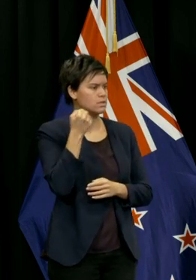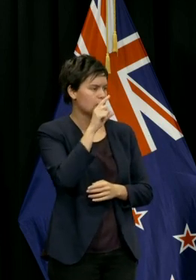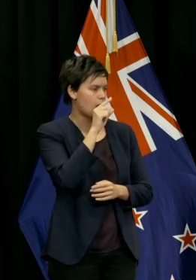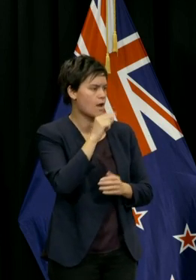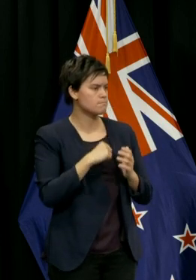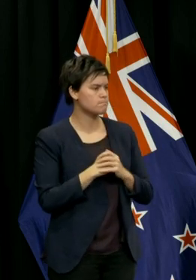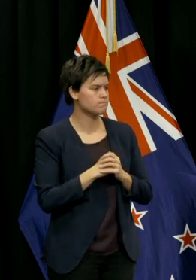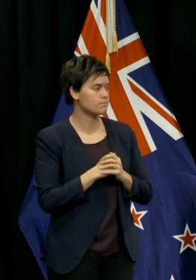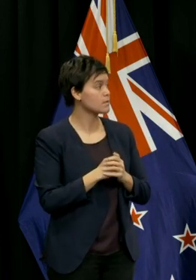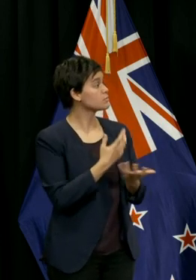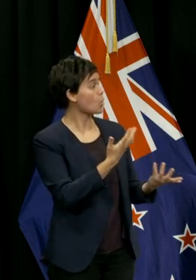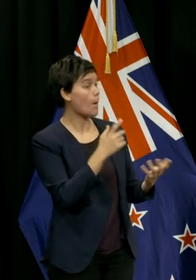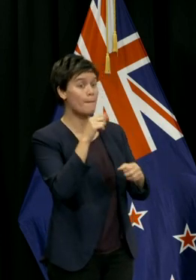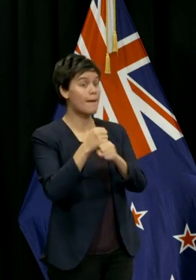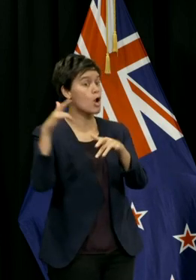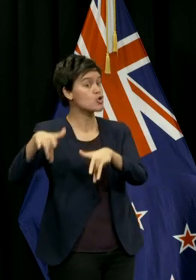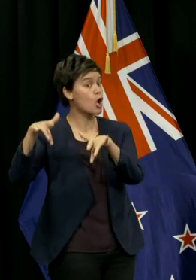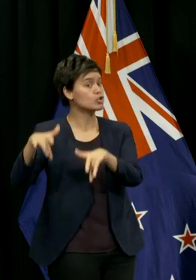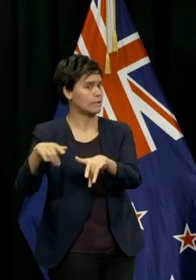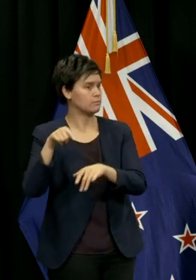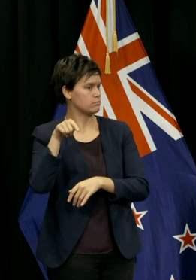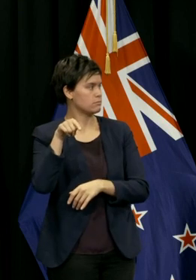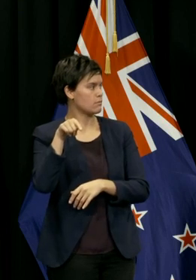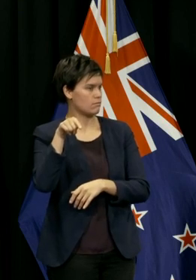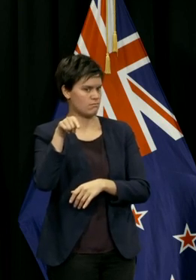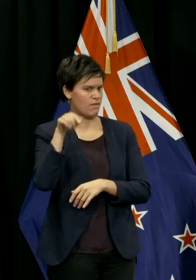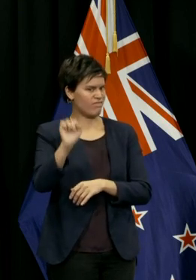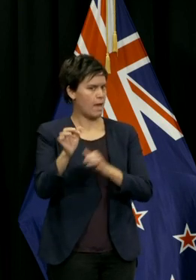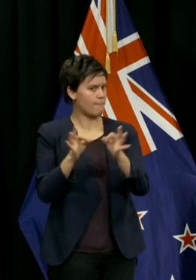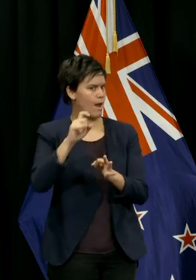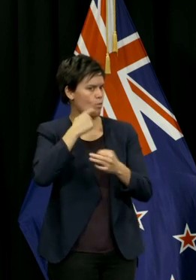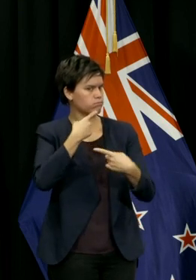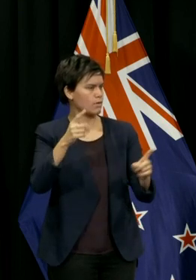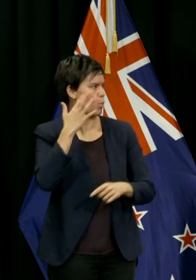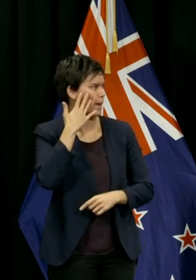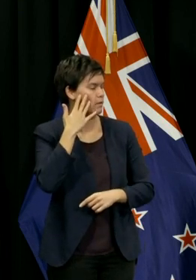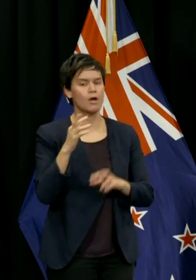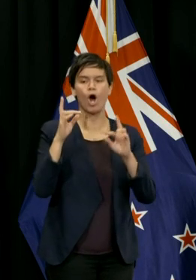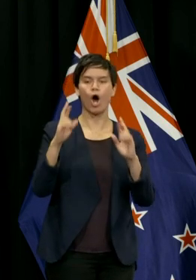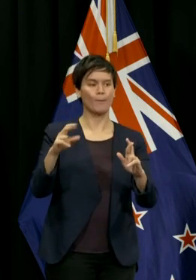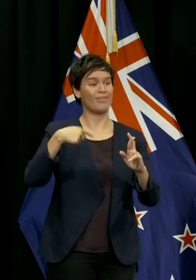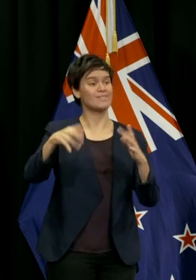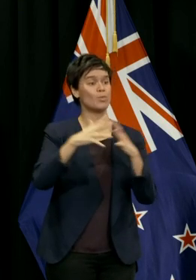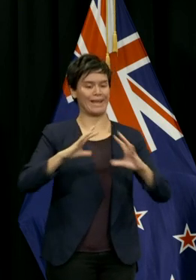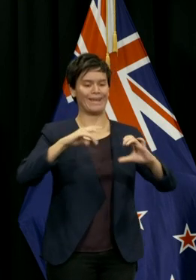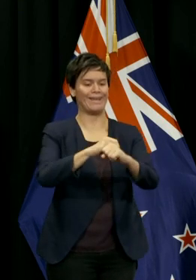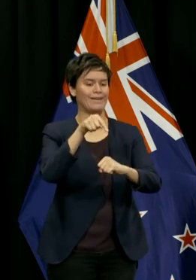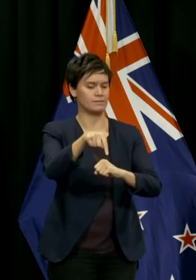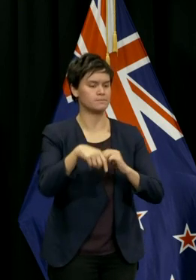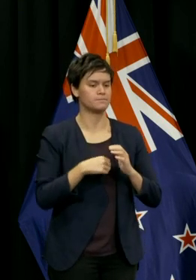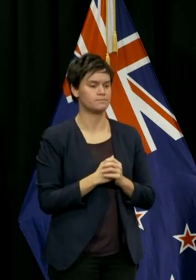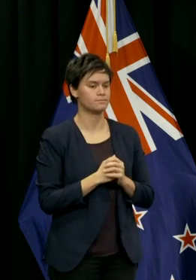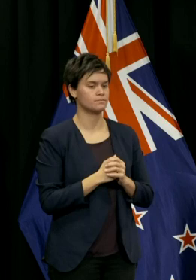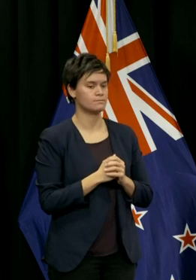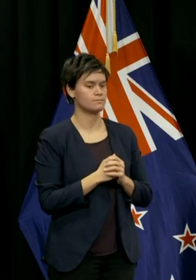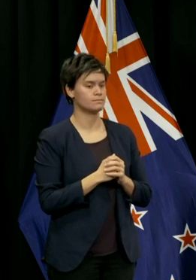scheme. Imminently. By the end of the day, I hope. Do you expect to be some leniency by police given